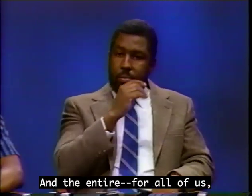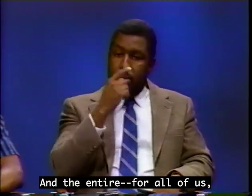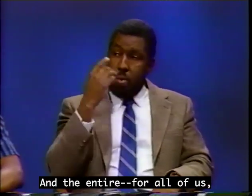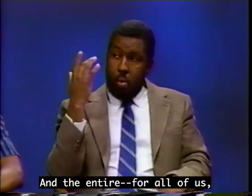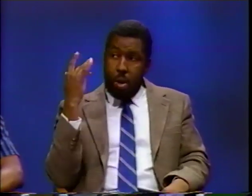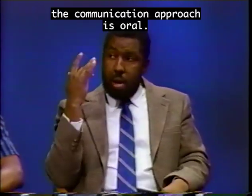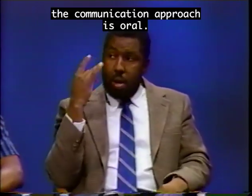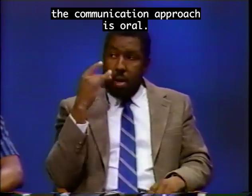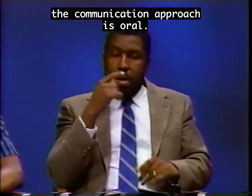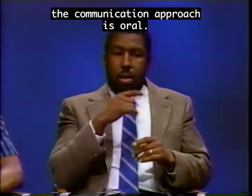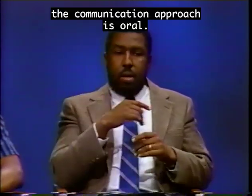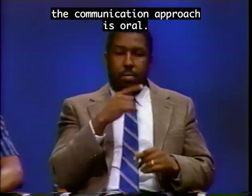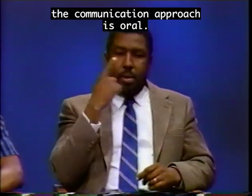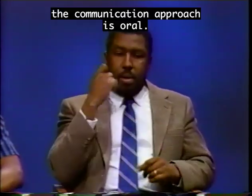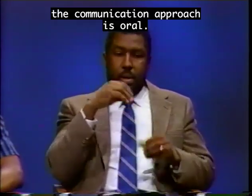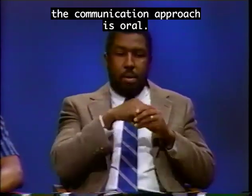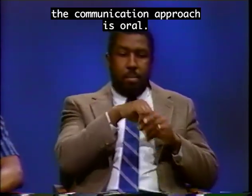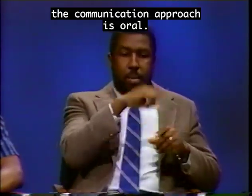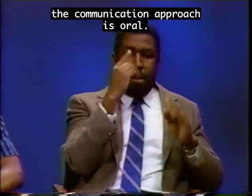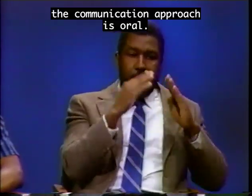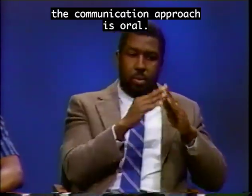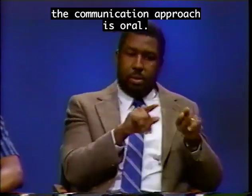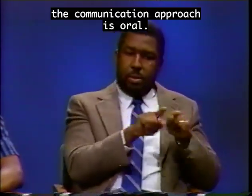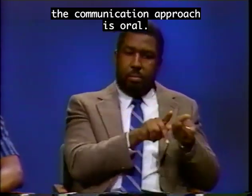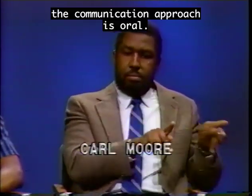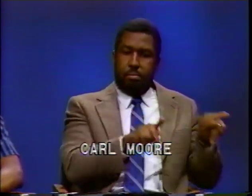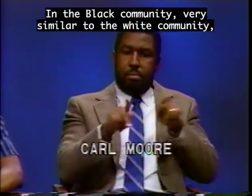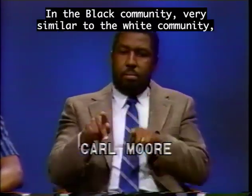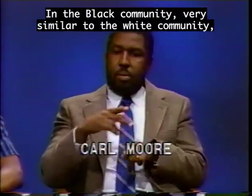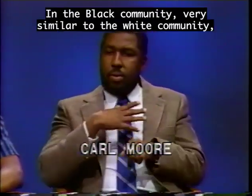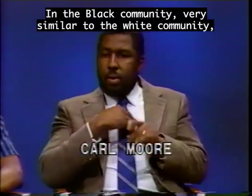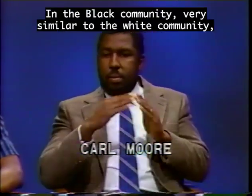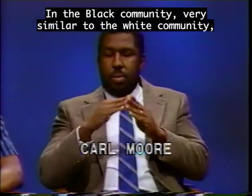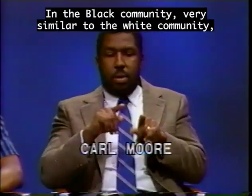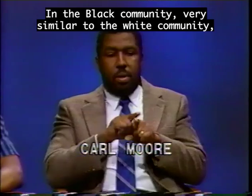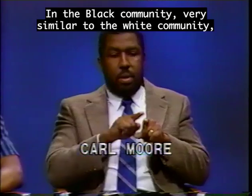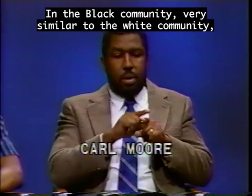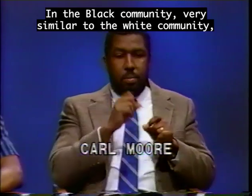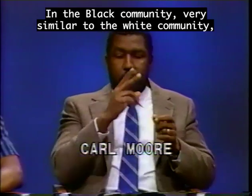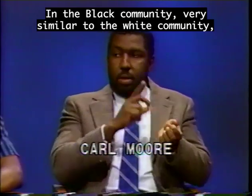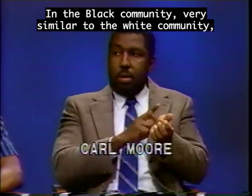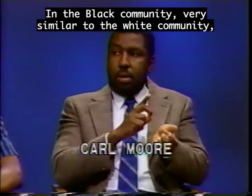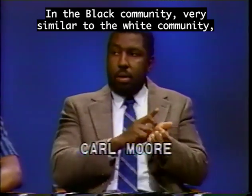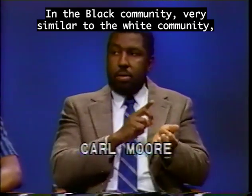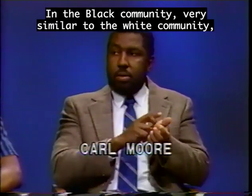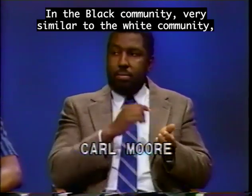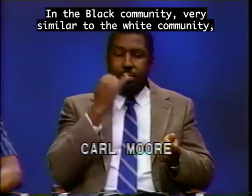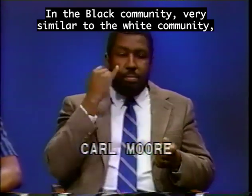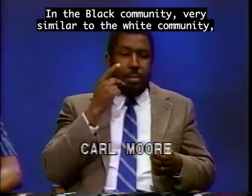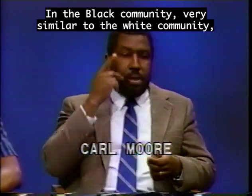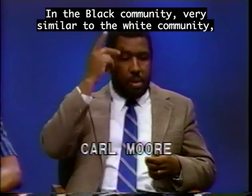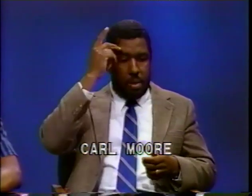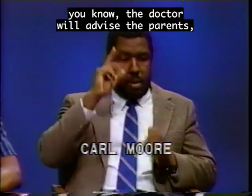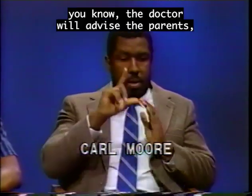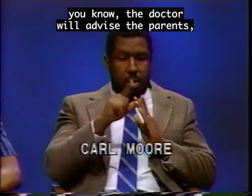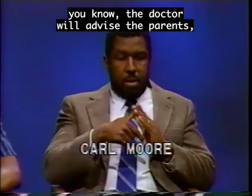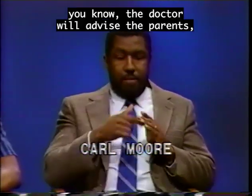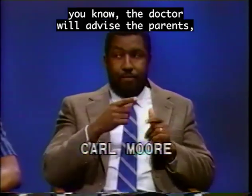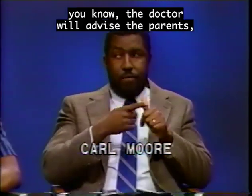for all of us, the communication approach is oral. In the black community, very similar to the white community, you know, the doctor